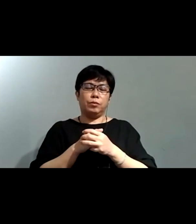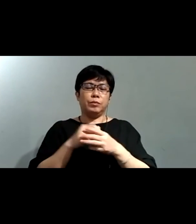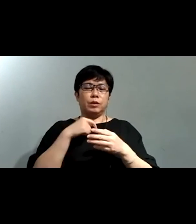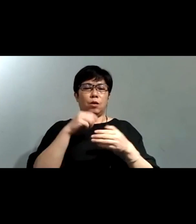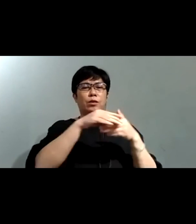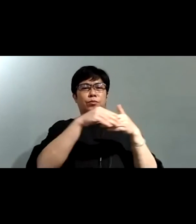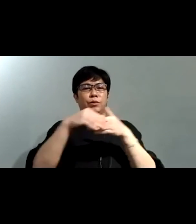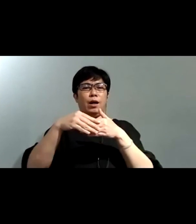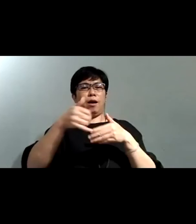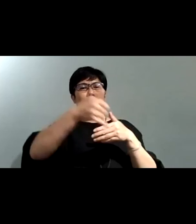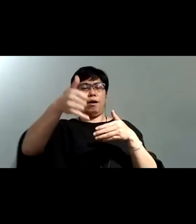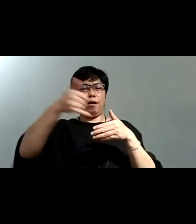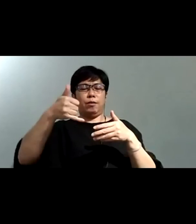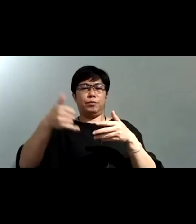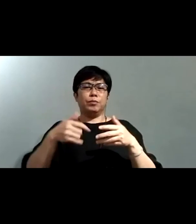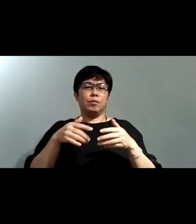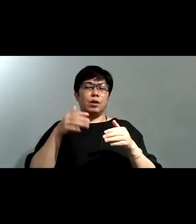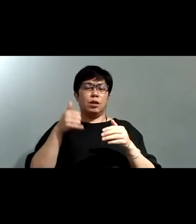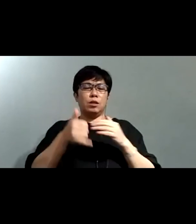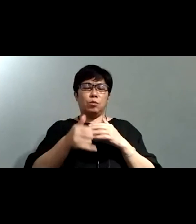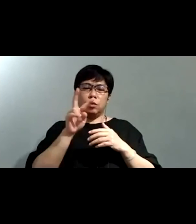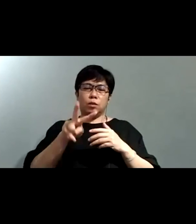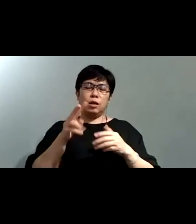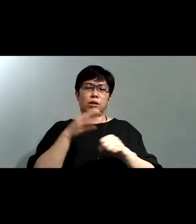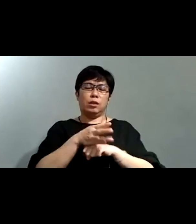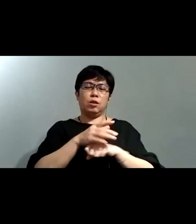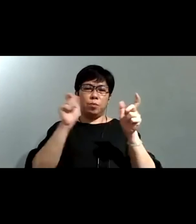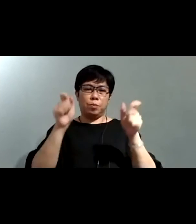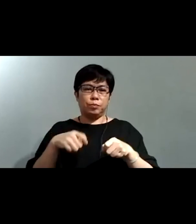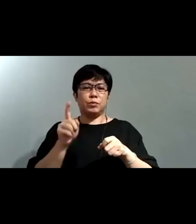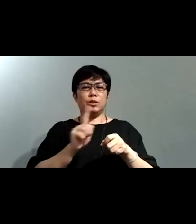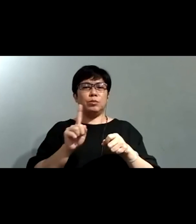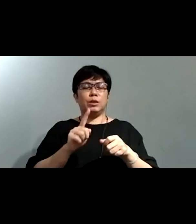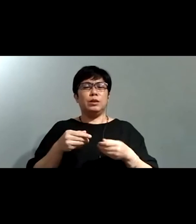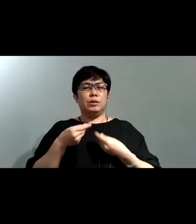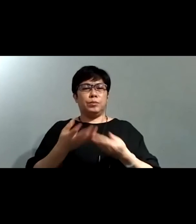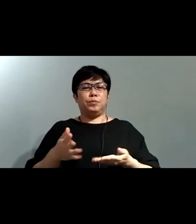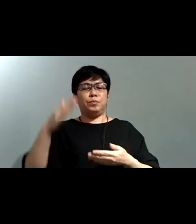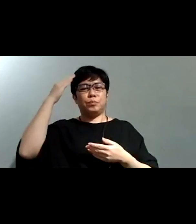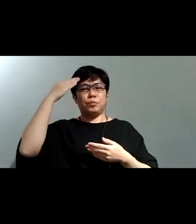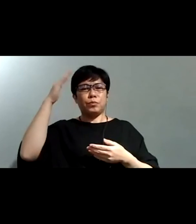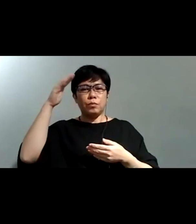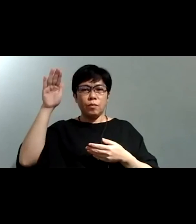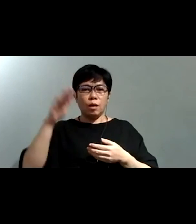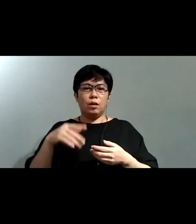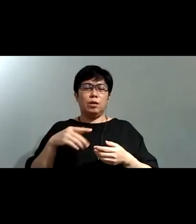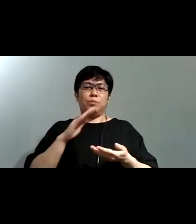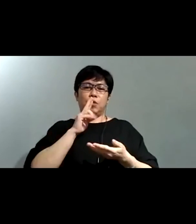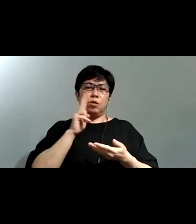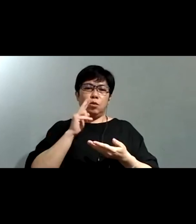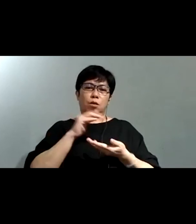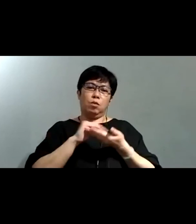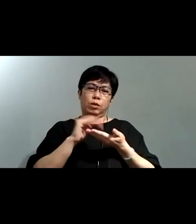community, to learn the hardships, the poor hygienes, or even the road traffic